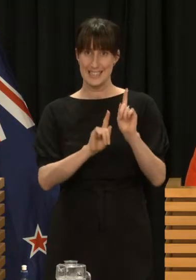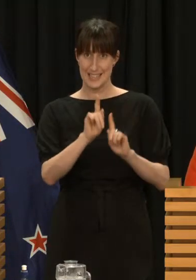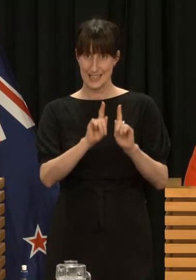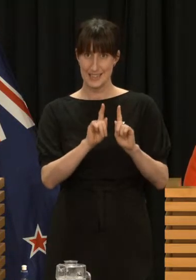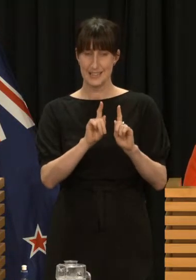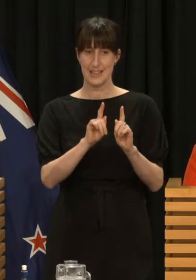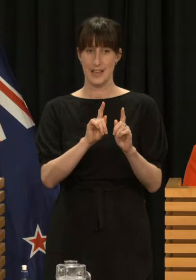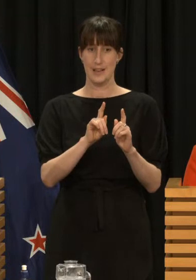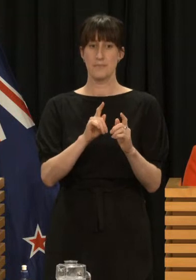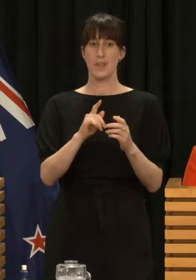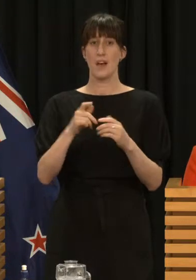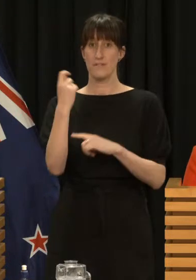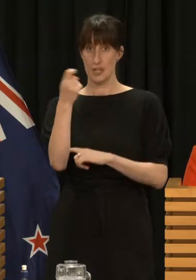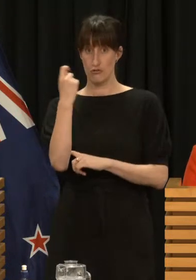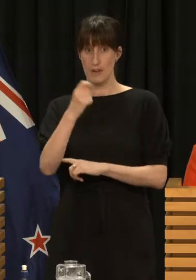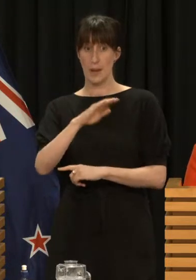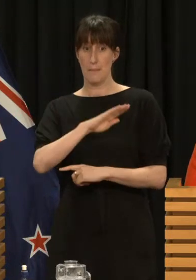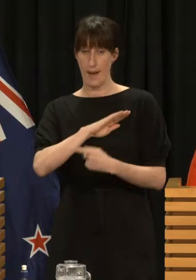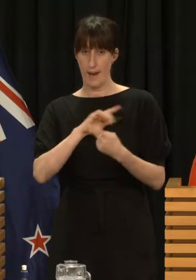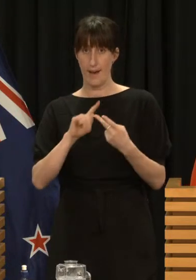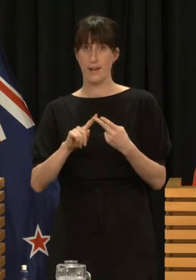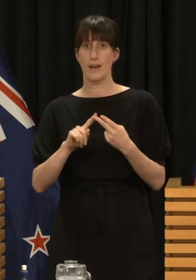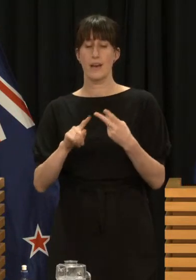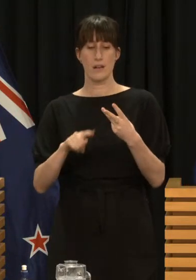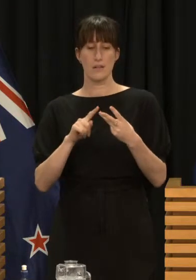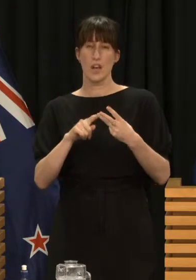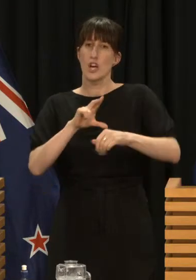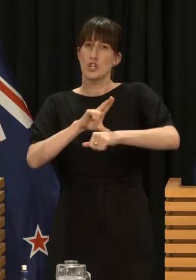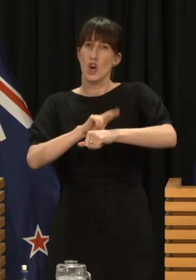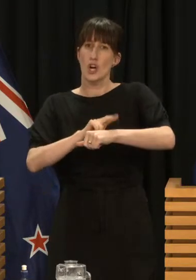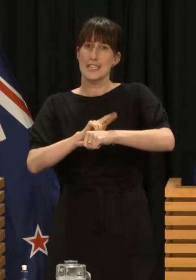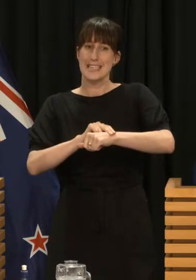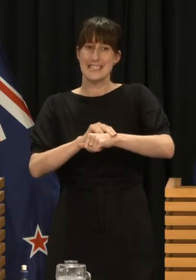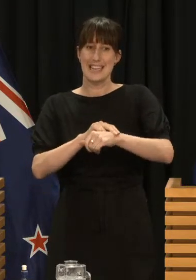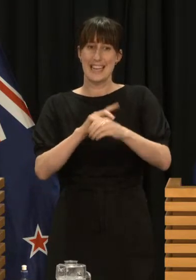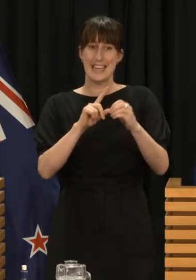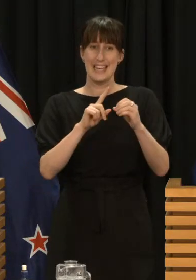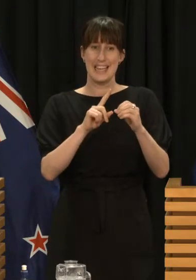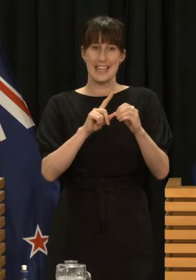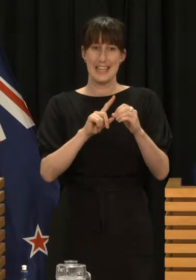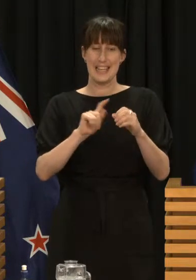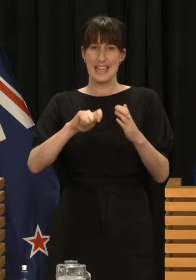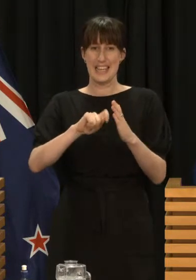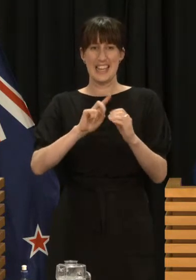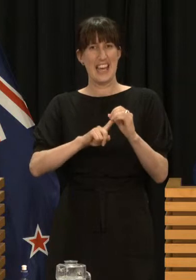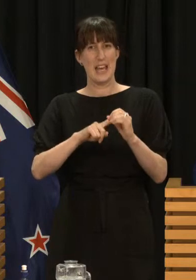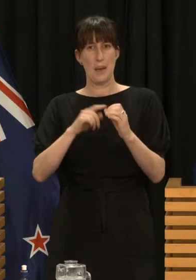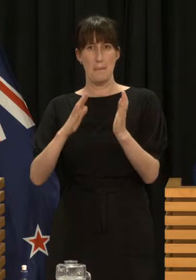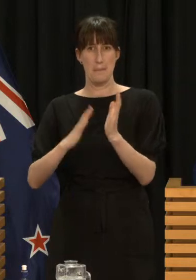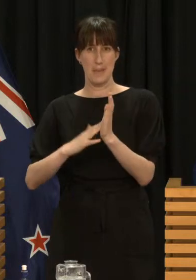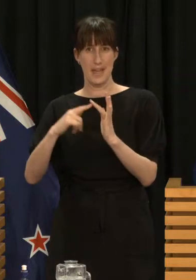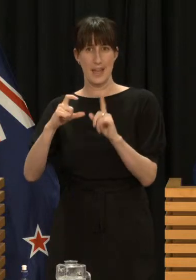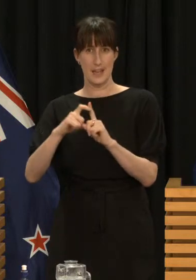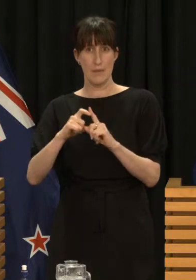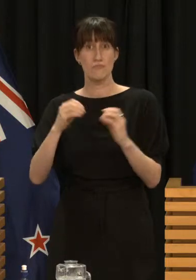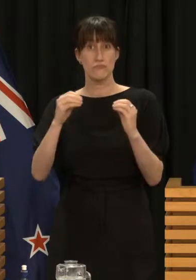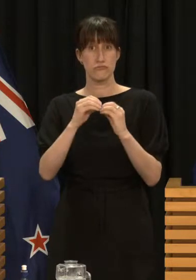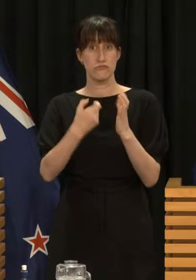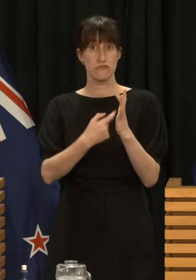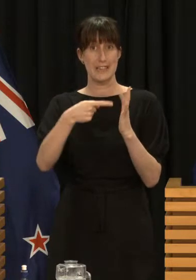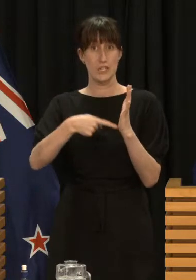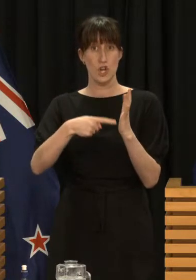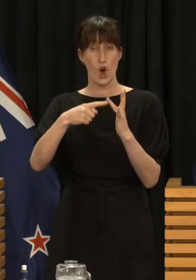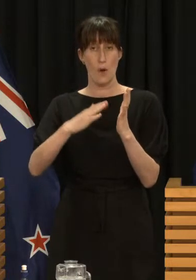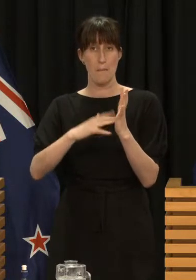Victoria Park Community Testing Centre, the Doctors Key Med Britomart Community Testing Centre, and